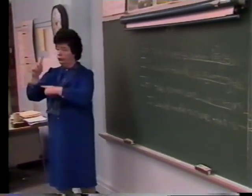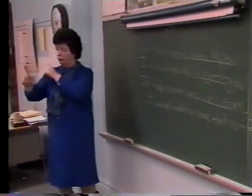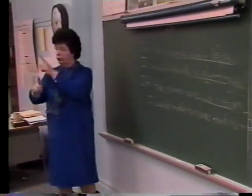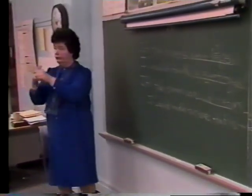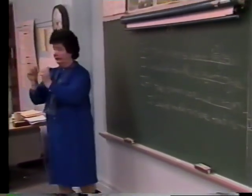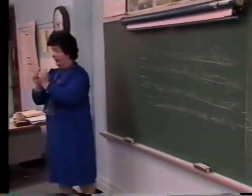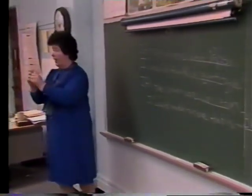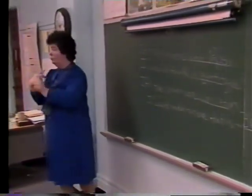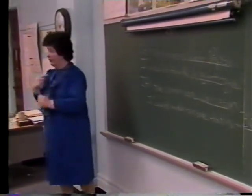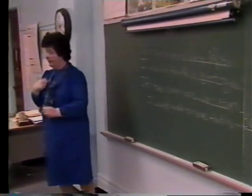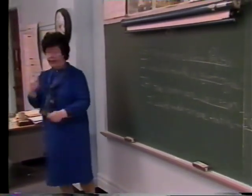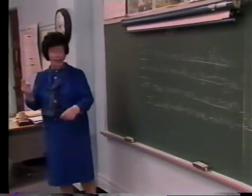So sign with me.